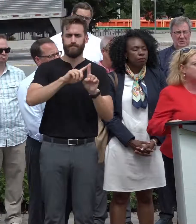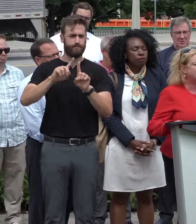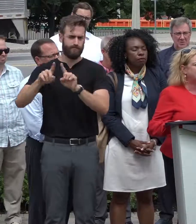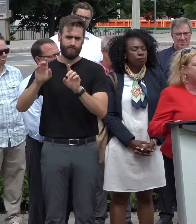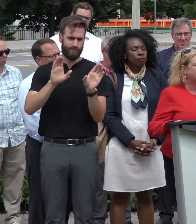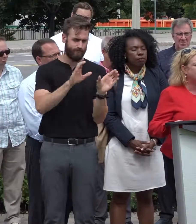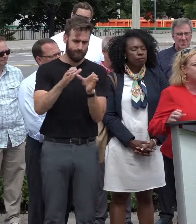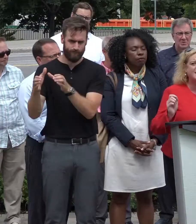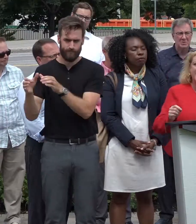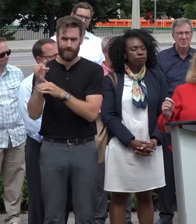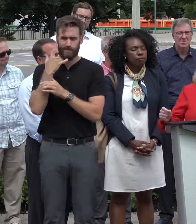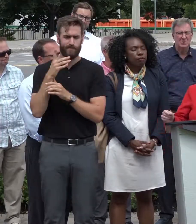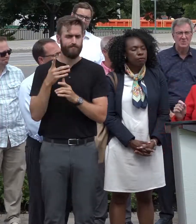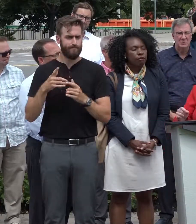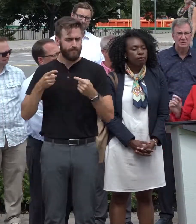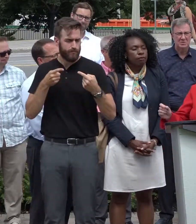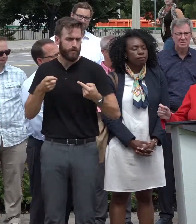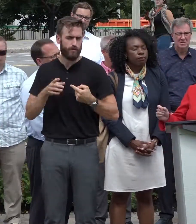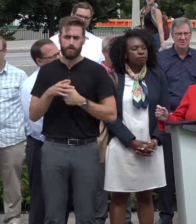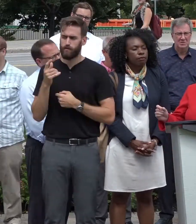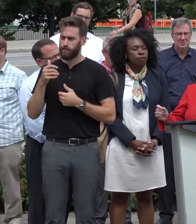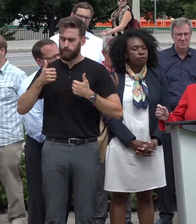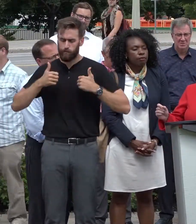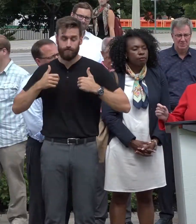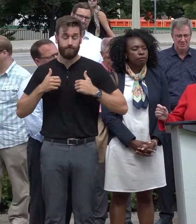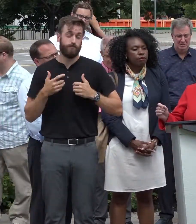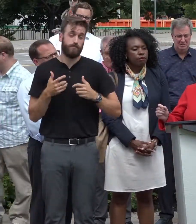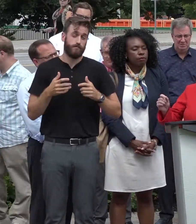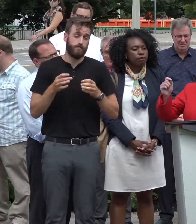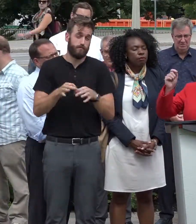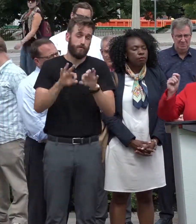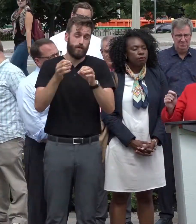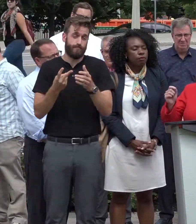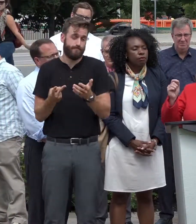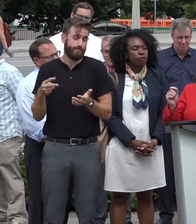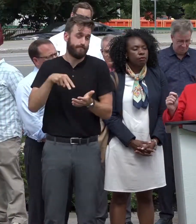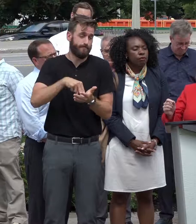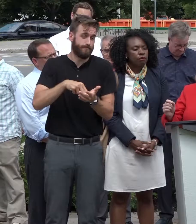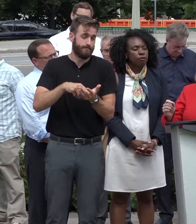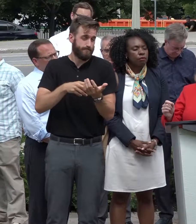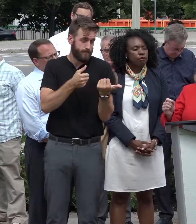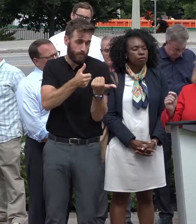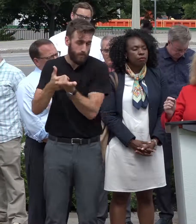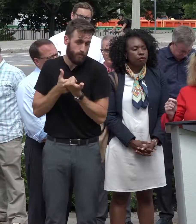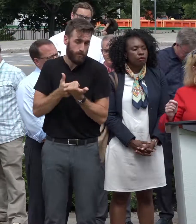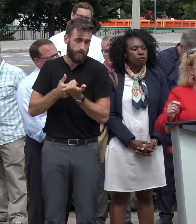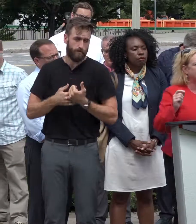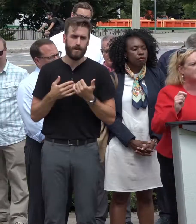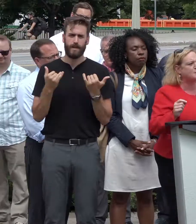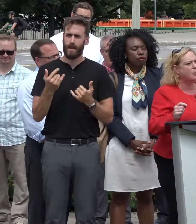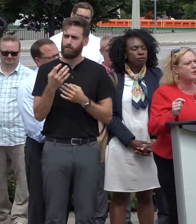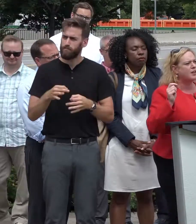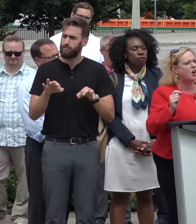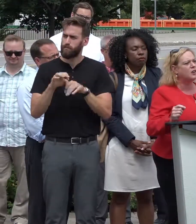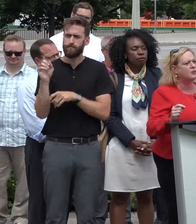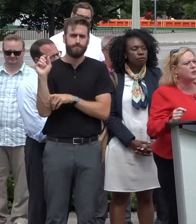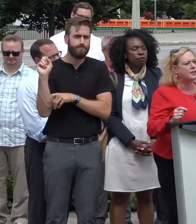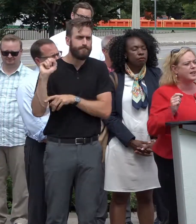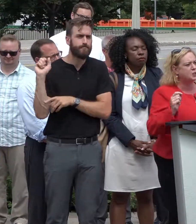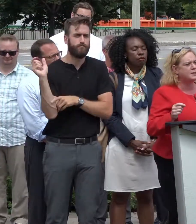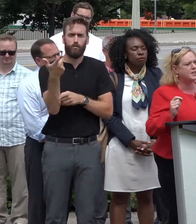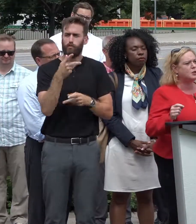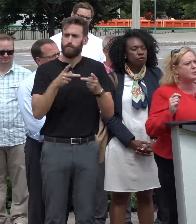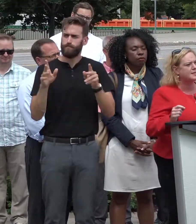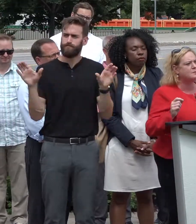anybody that was disadvantaged, to stand up for other people who needed to be stood up for. And in this case, I think it's important that all of